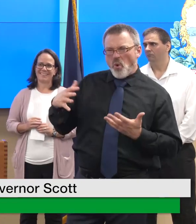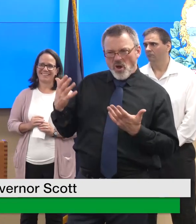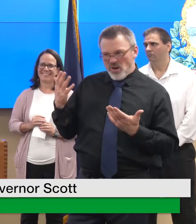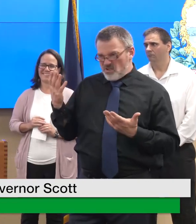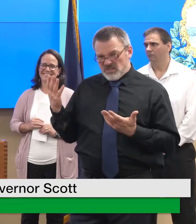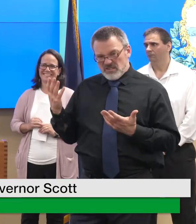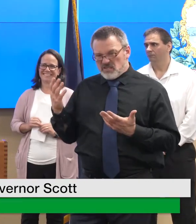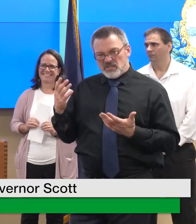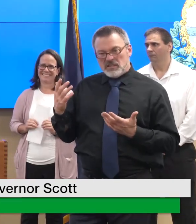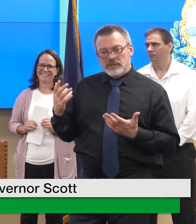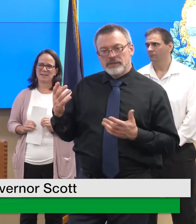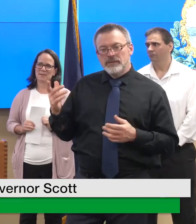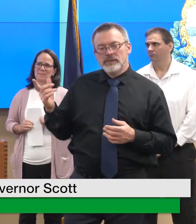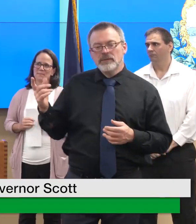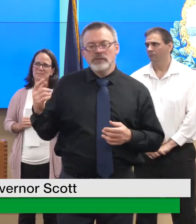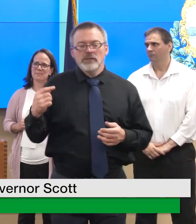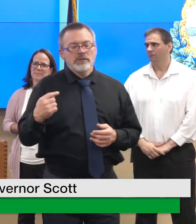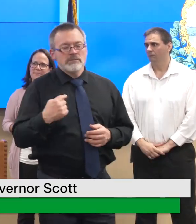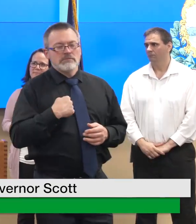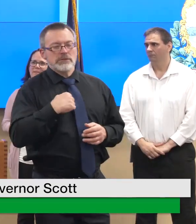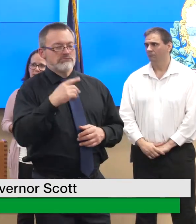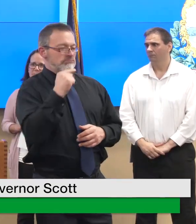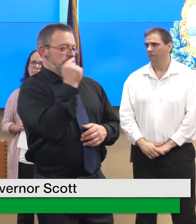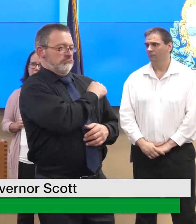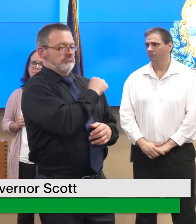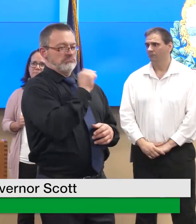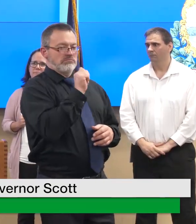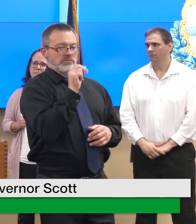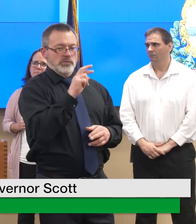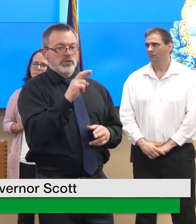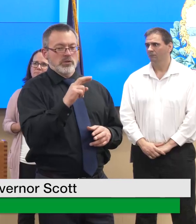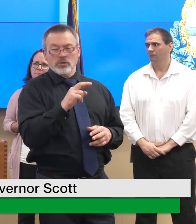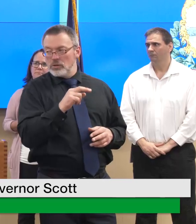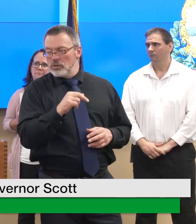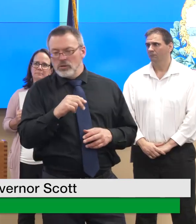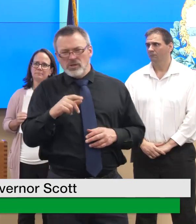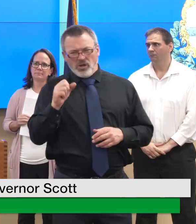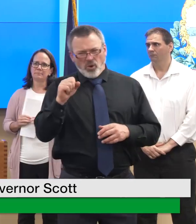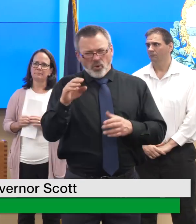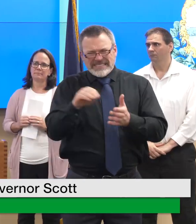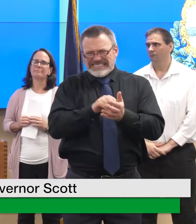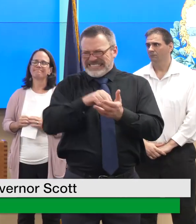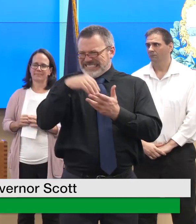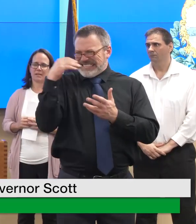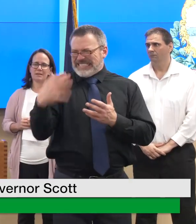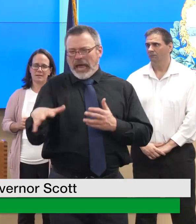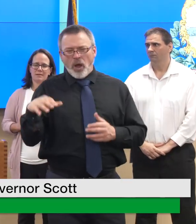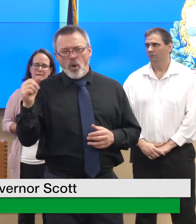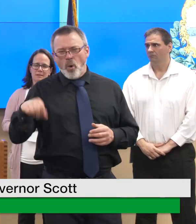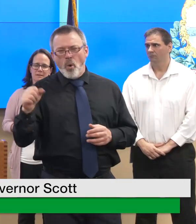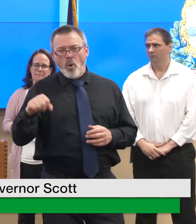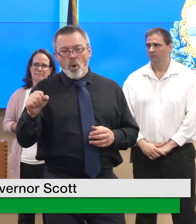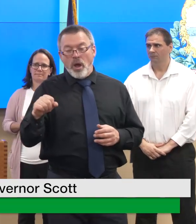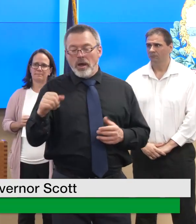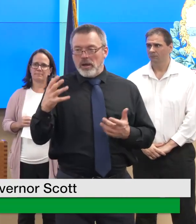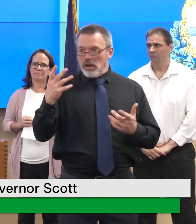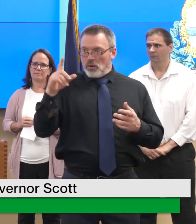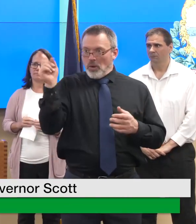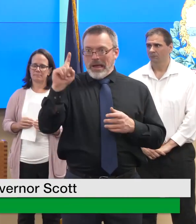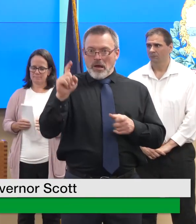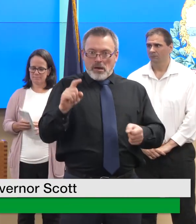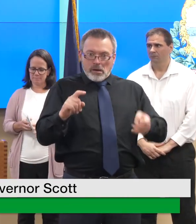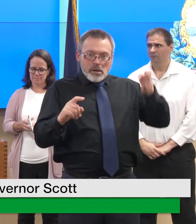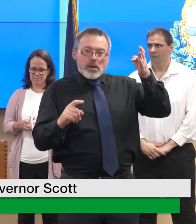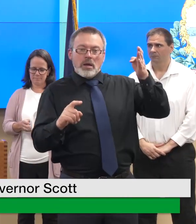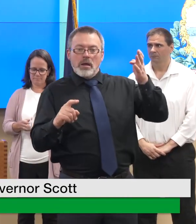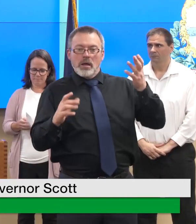I'll let Secretary Moore, it's a very expensive, obviously, process. Where would you put it? There are other steps that could